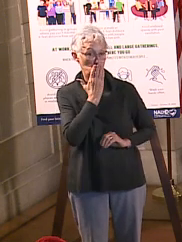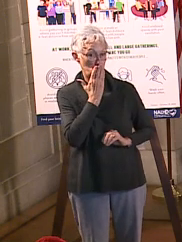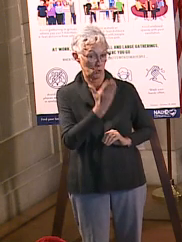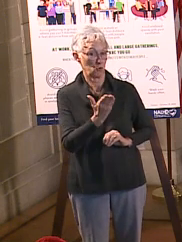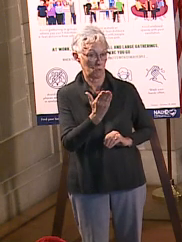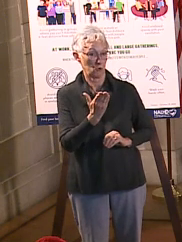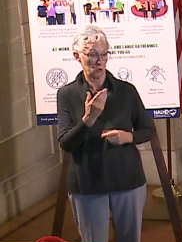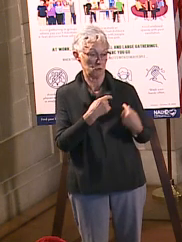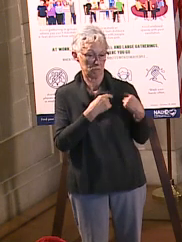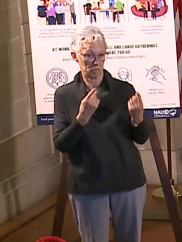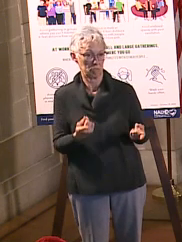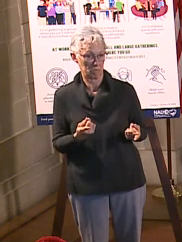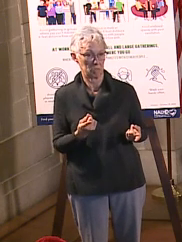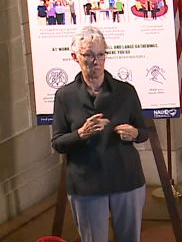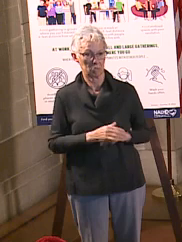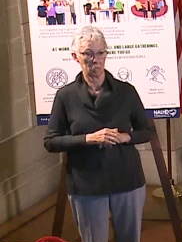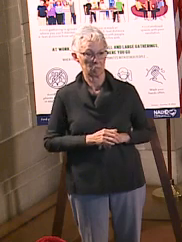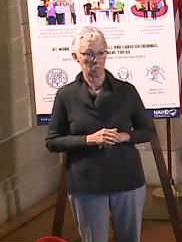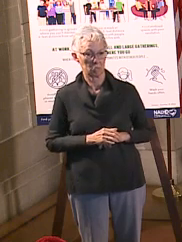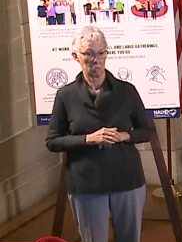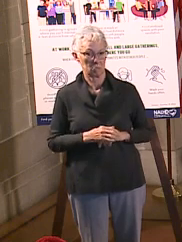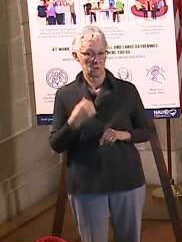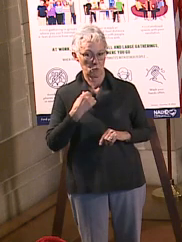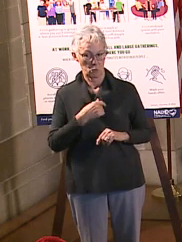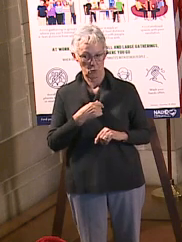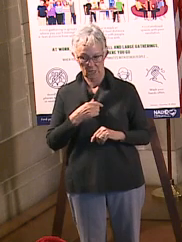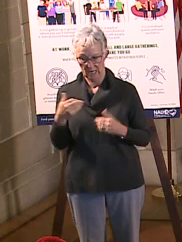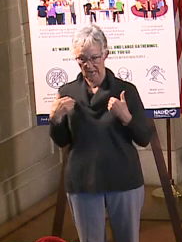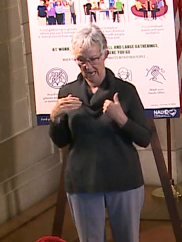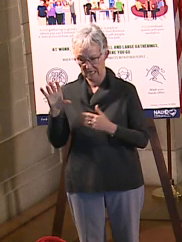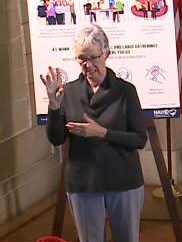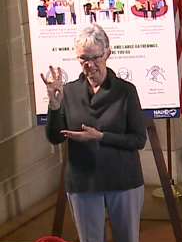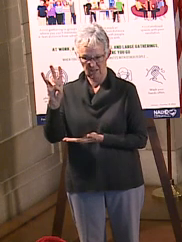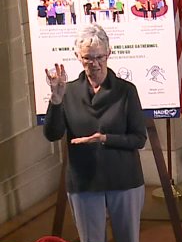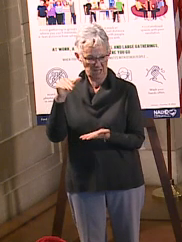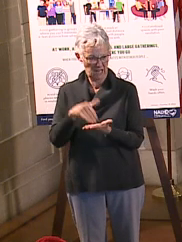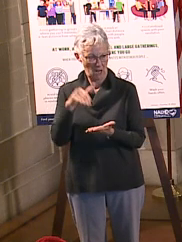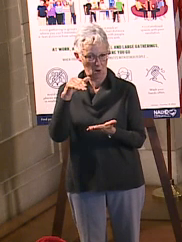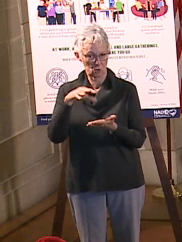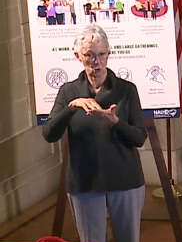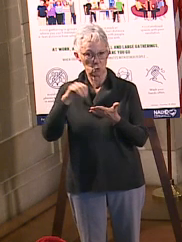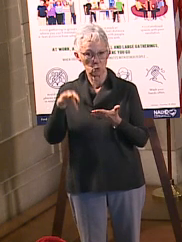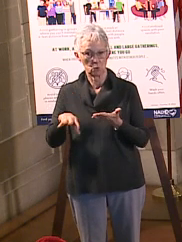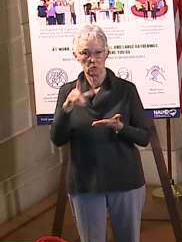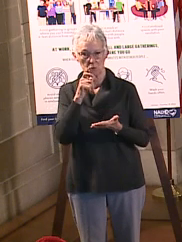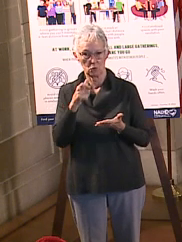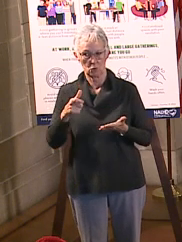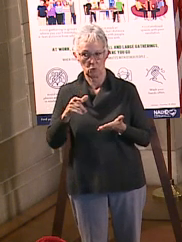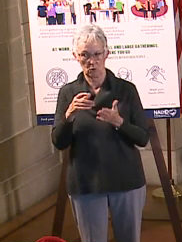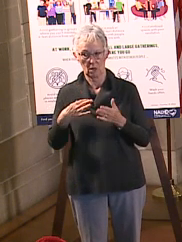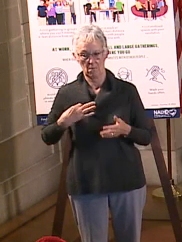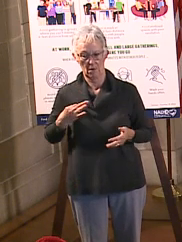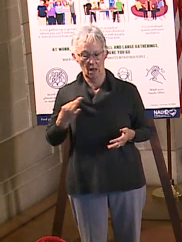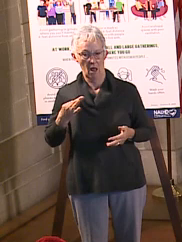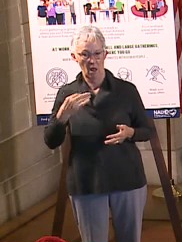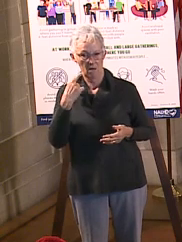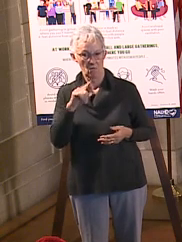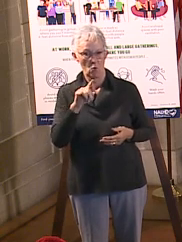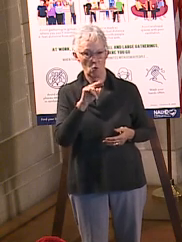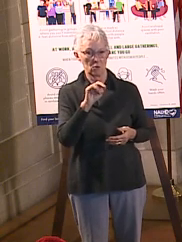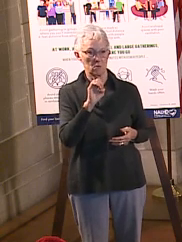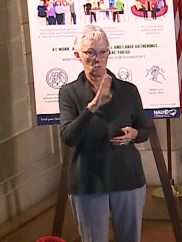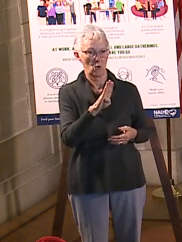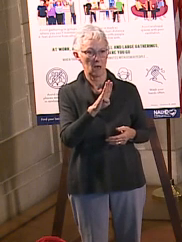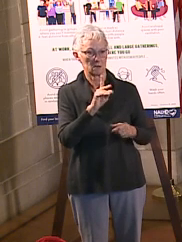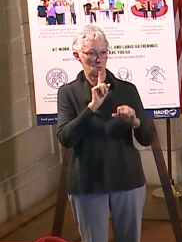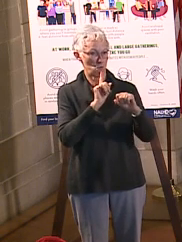important part because as we brought in 7,000 students that applied for Nebraska Promise, we want to make sure that we're doing